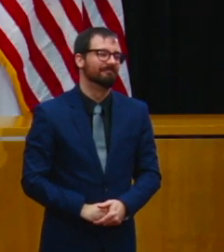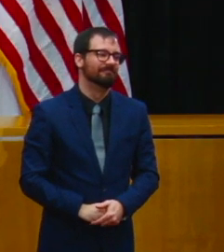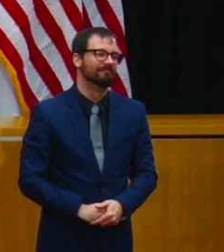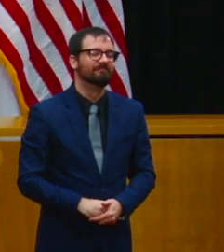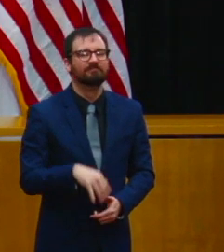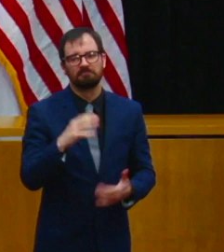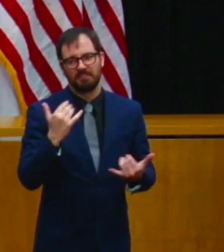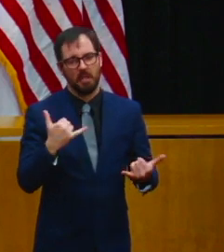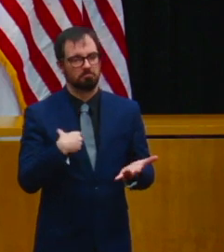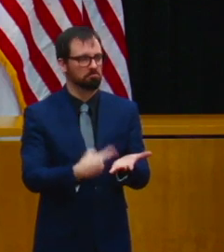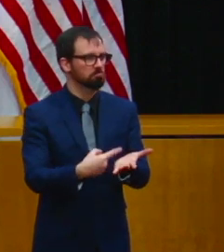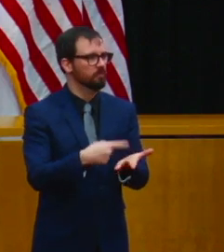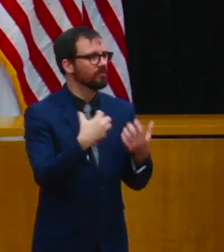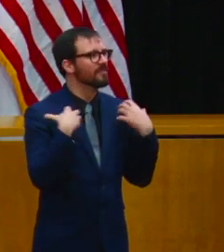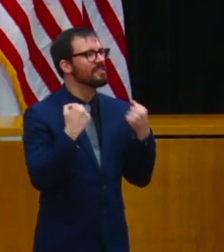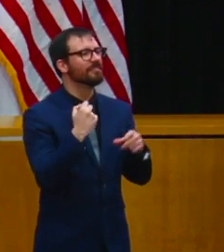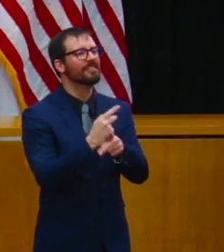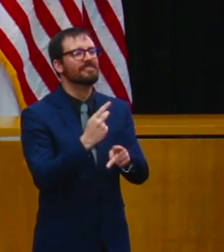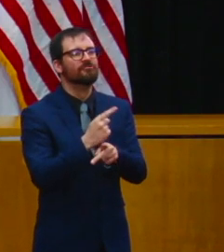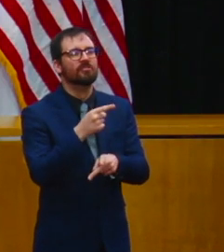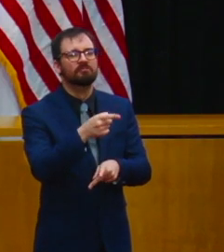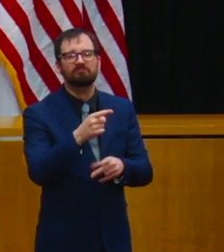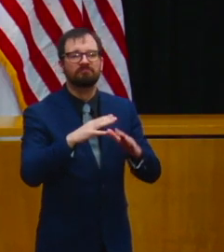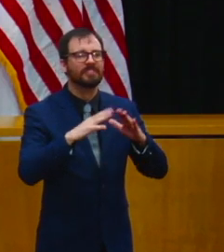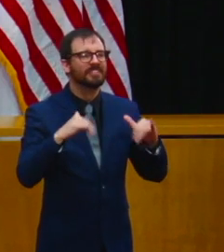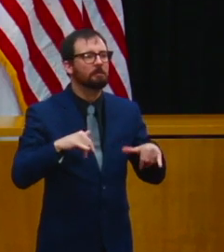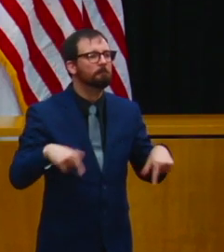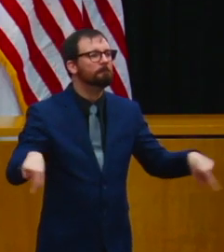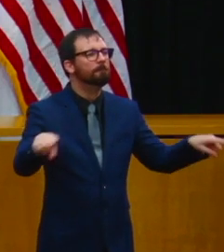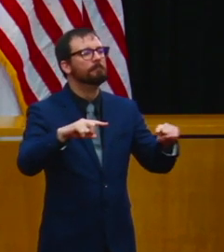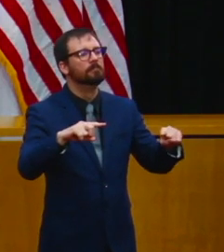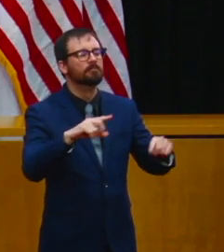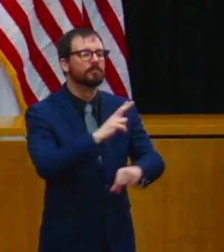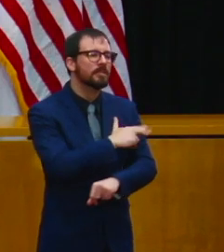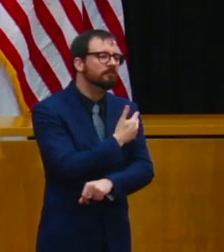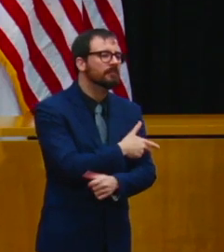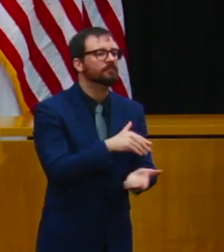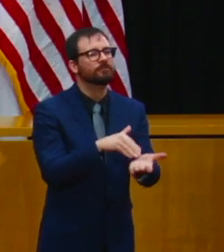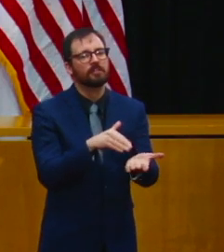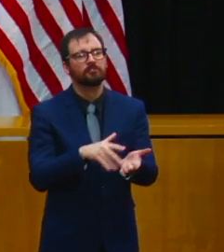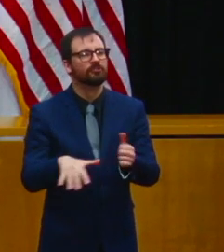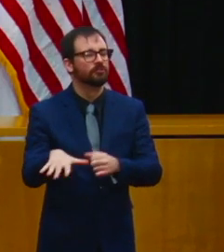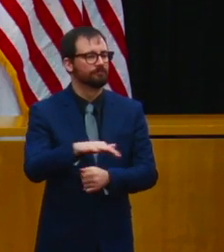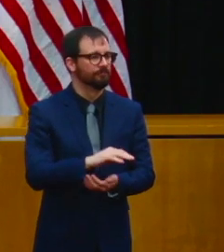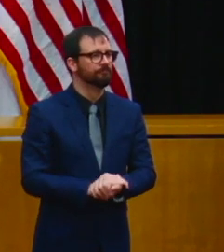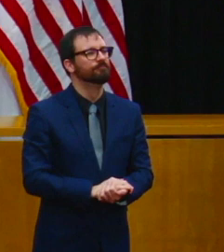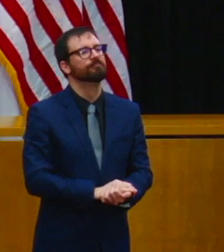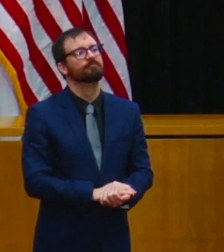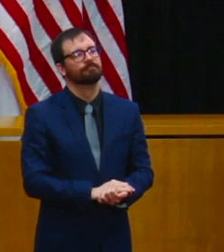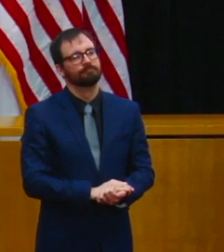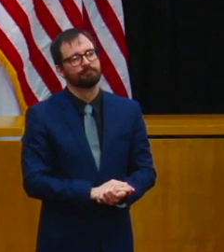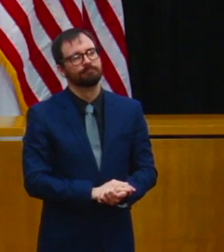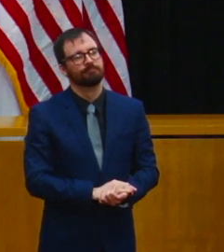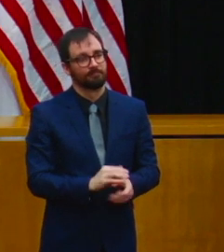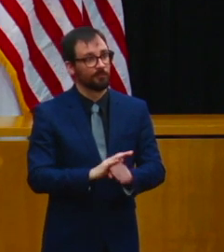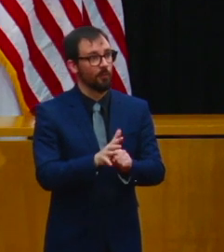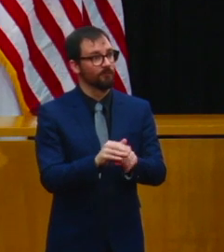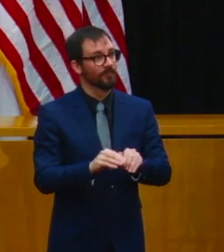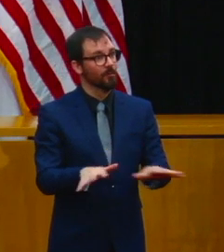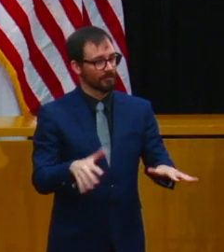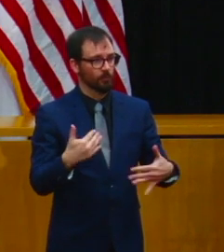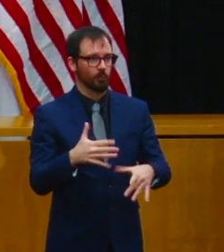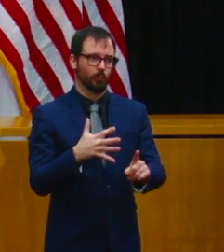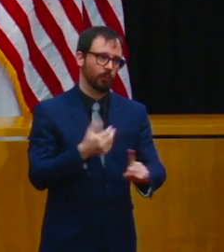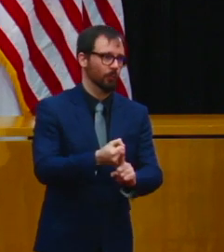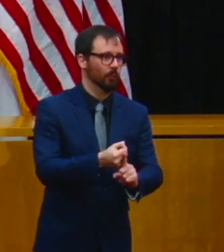In order to respond to this extraordinary demand, a public health order was issued providing advanced practice registered